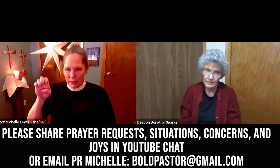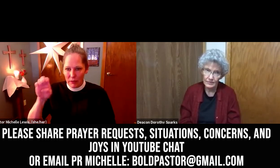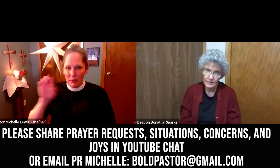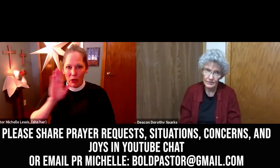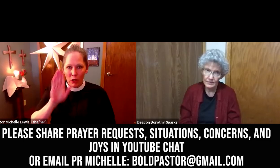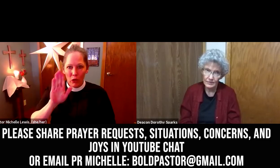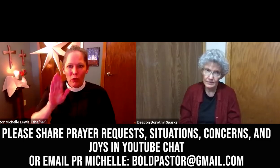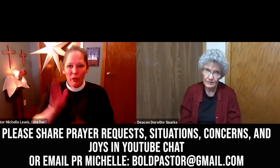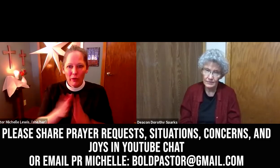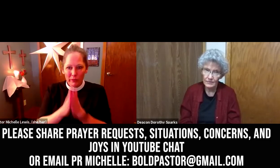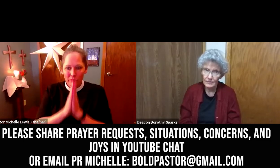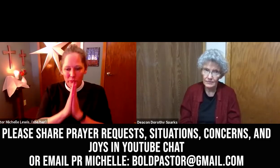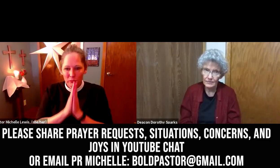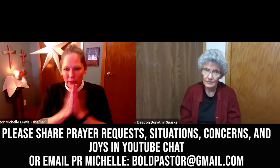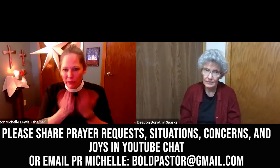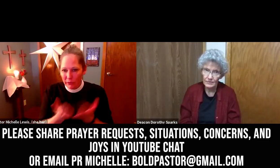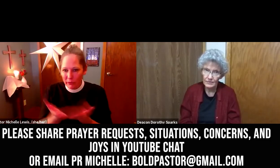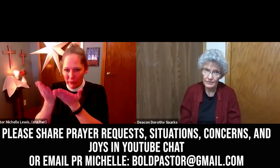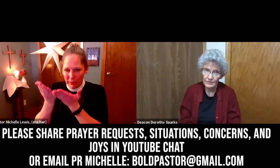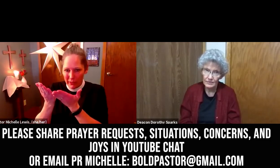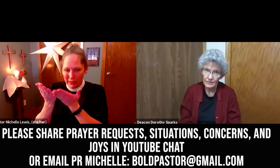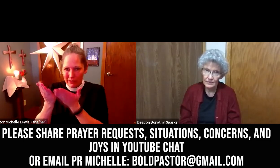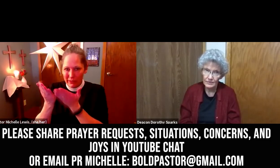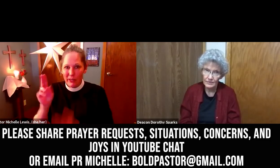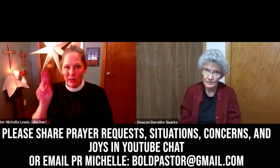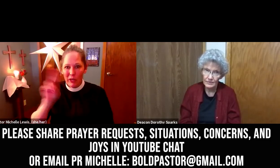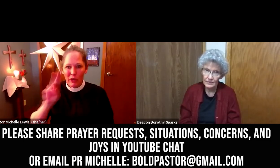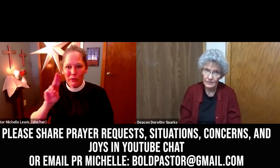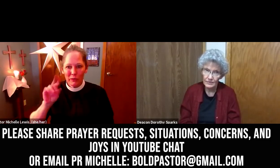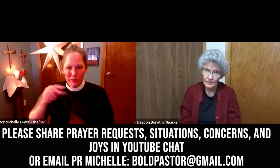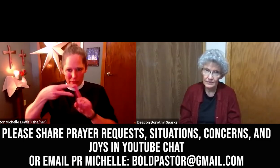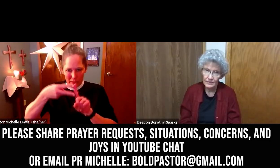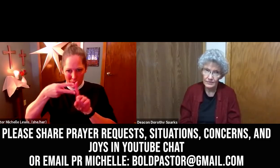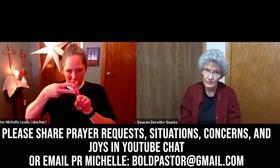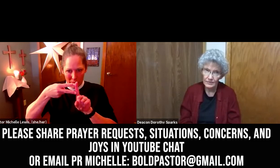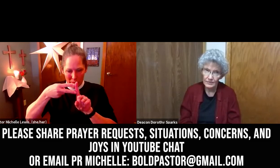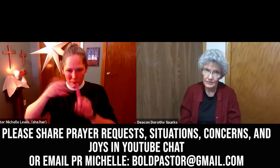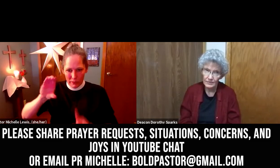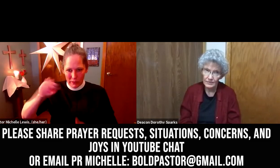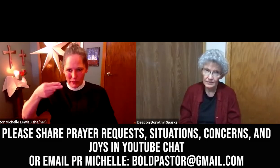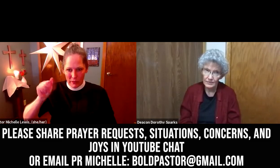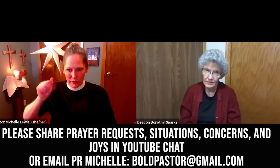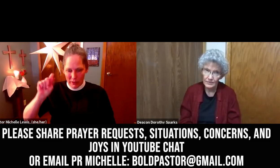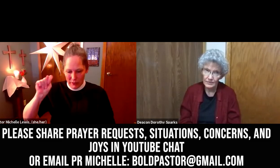If you would, type in your prayer requests into the YouTube chat box.